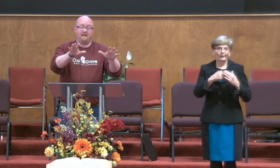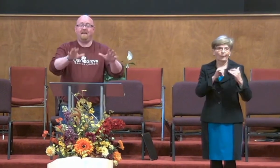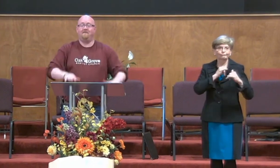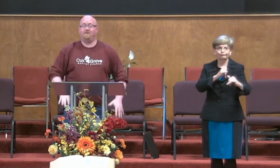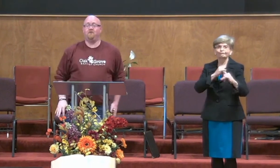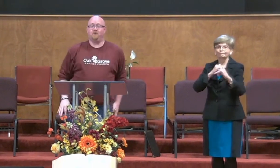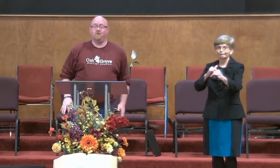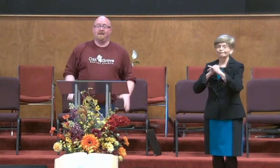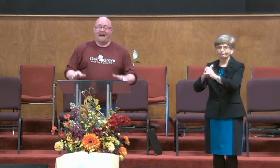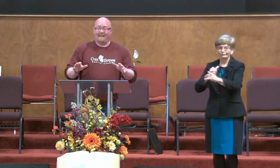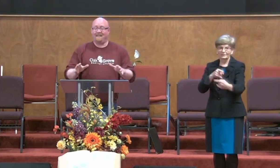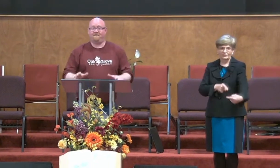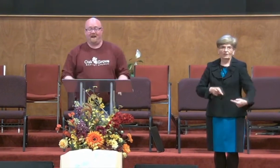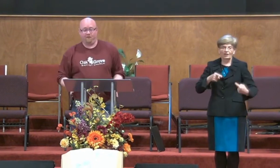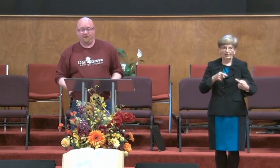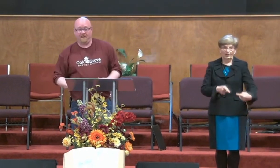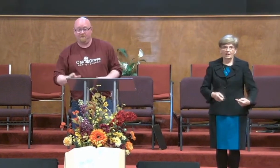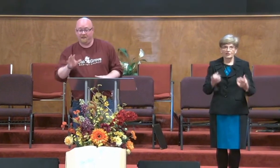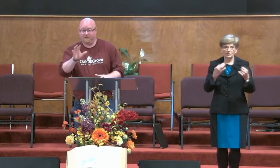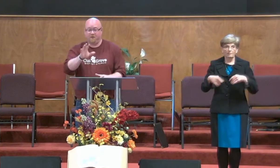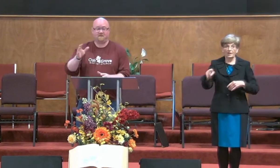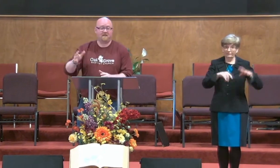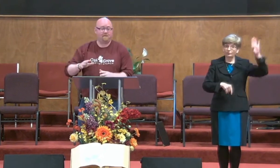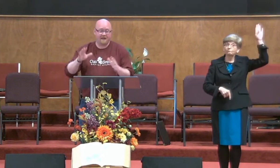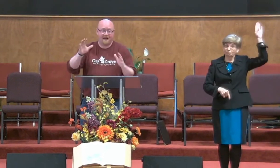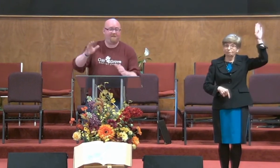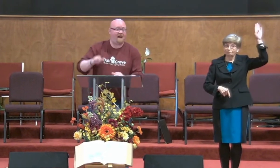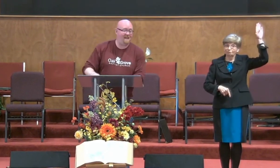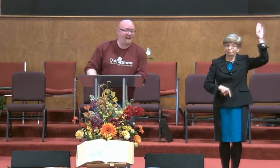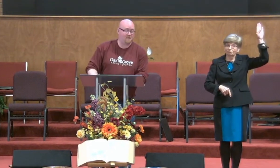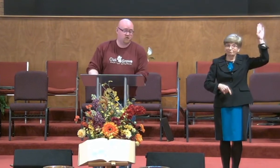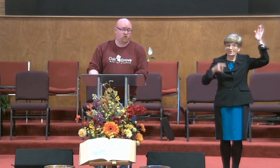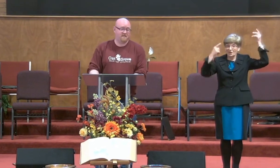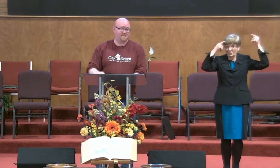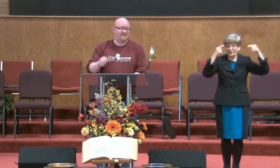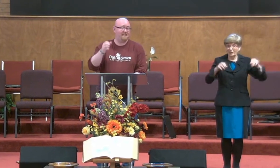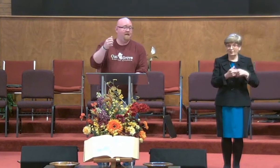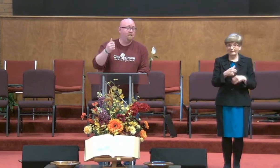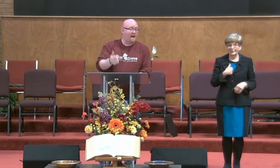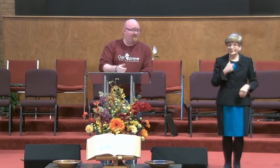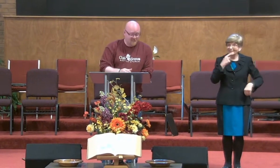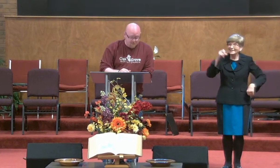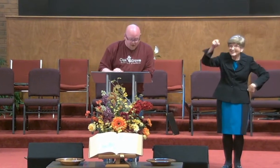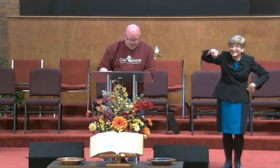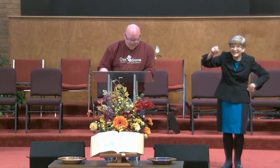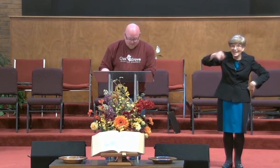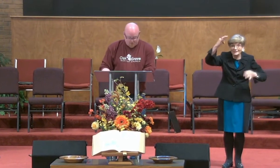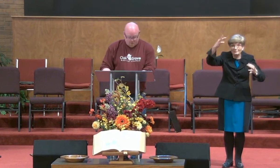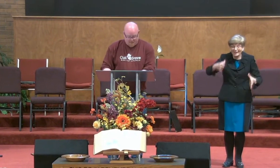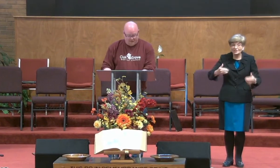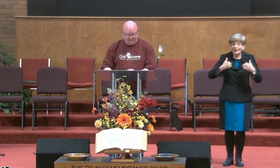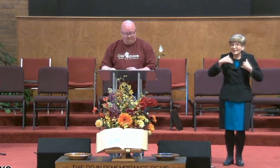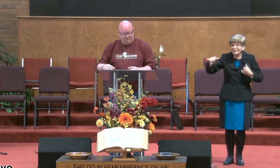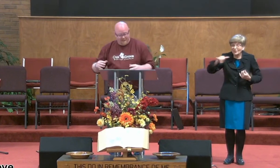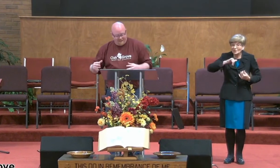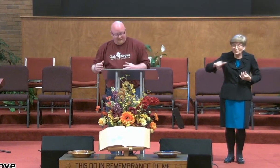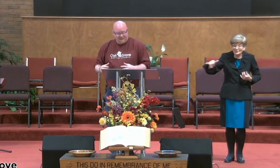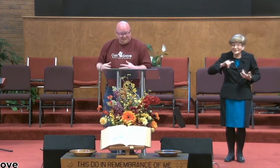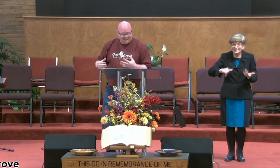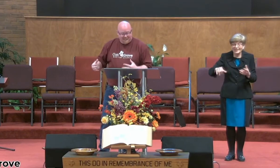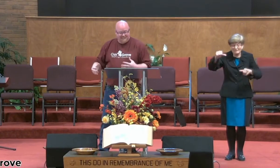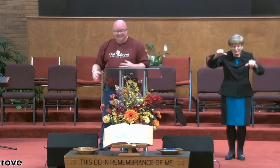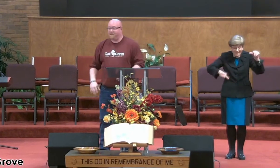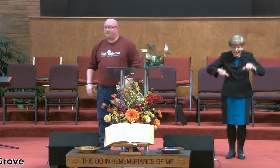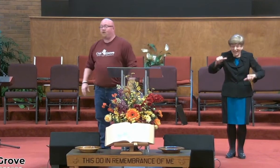before. And so many of you identified with that. Many of you have said, man, I've had those questions. I've experienced those doubts. I've been